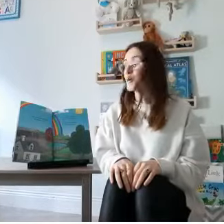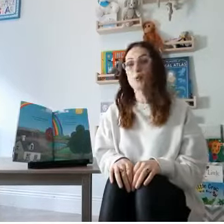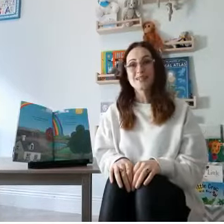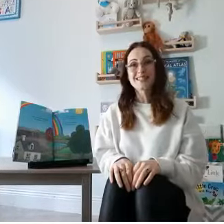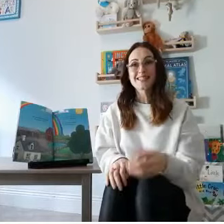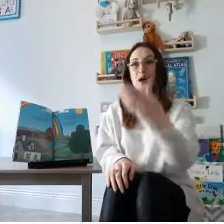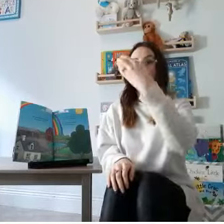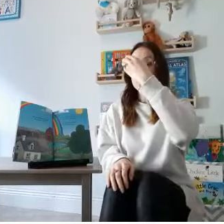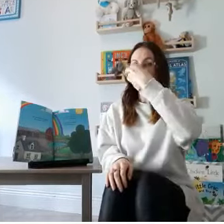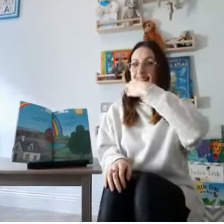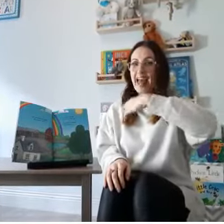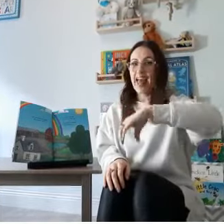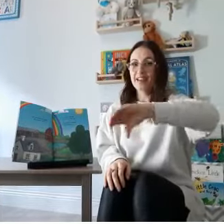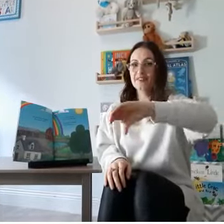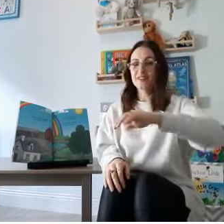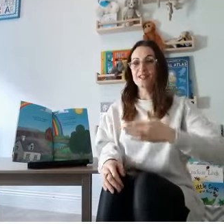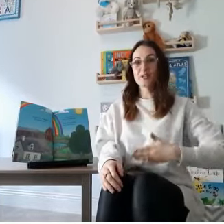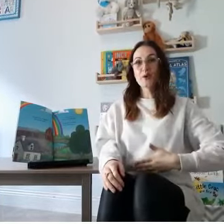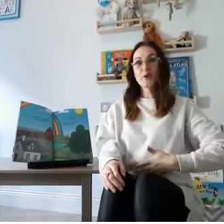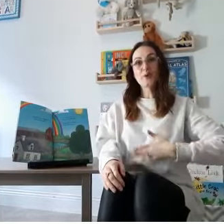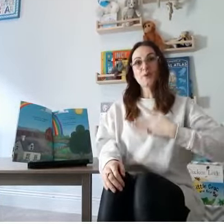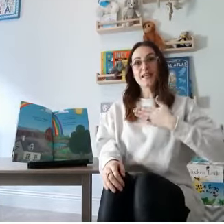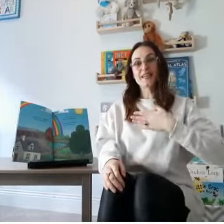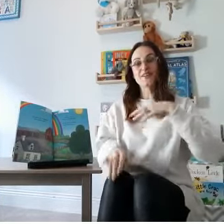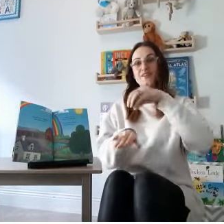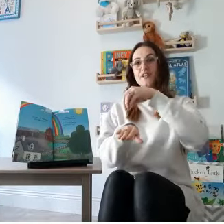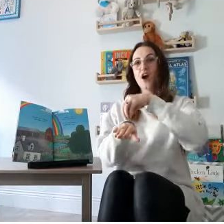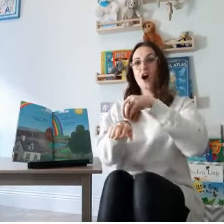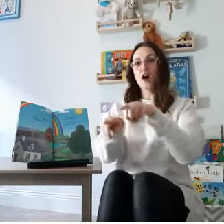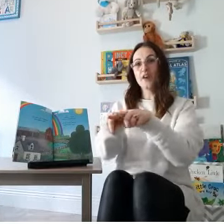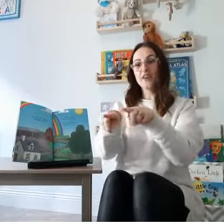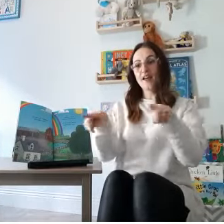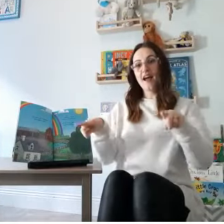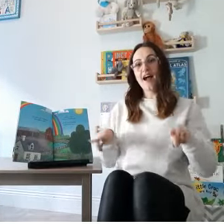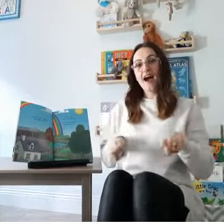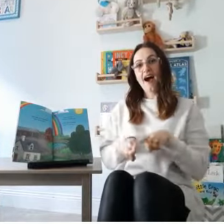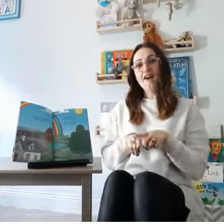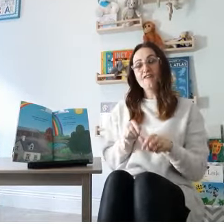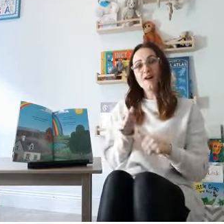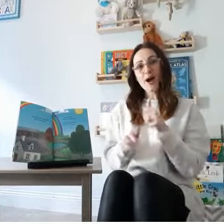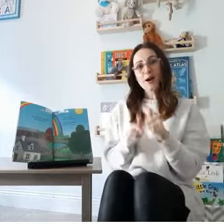There once was an elephant who lived on a farm.